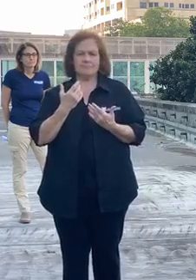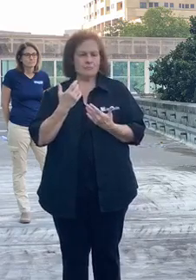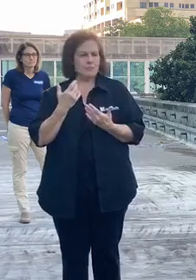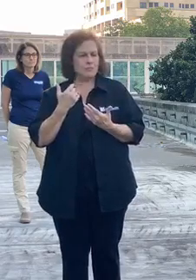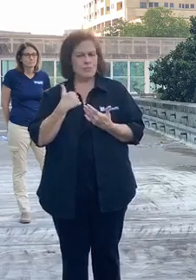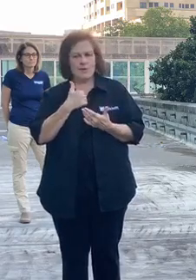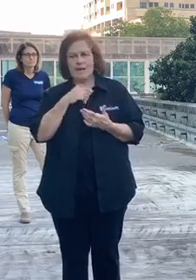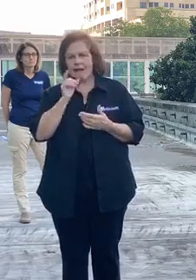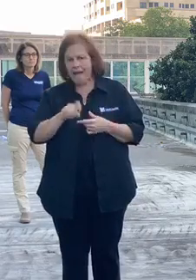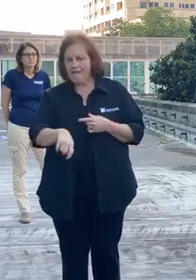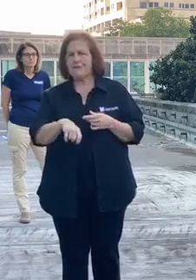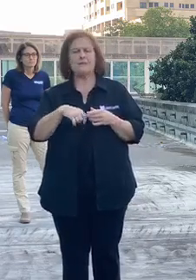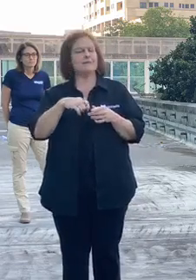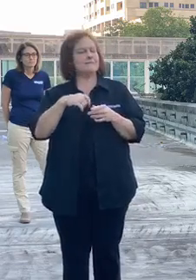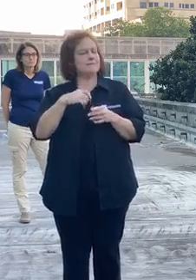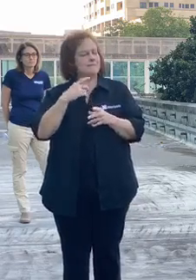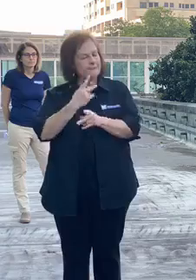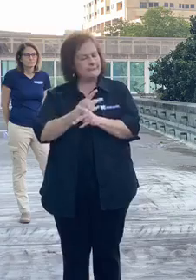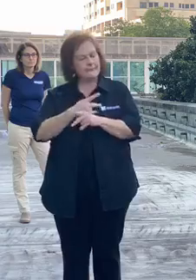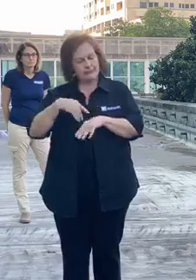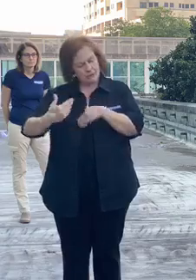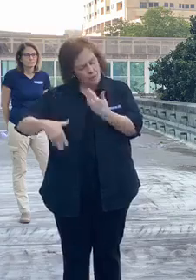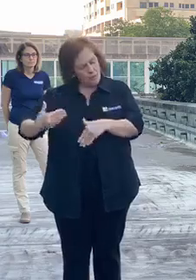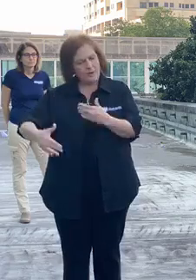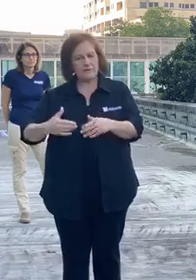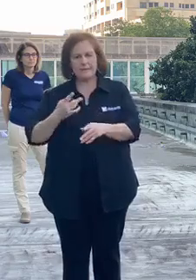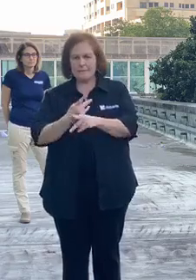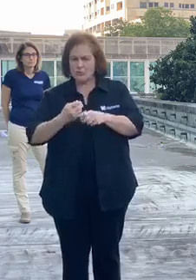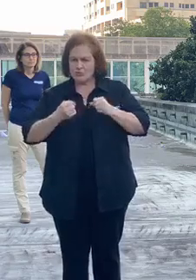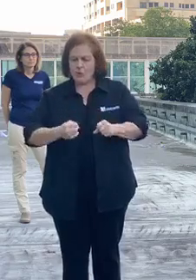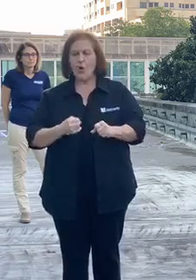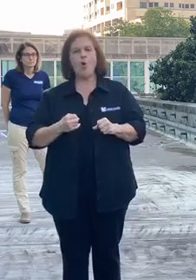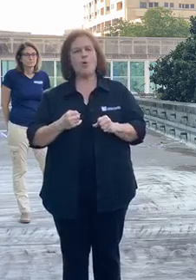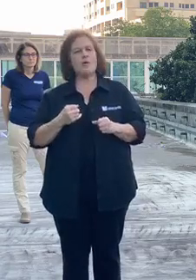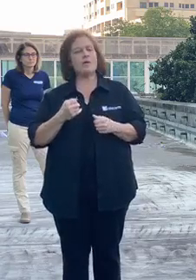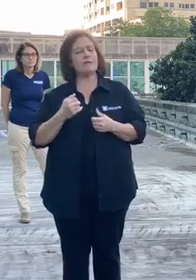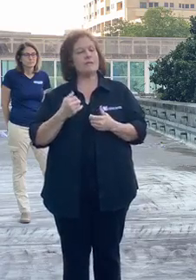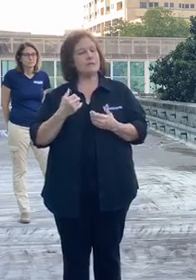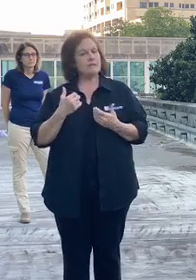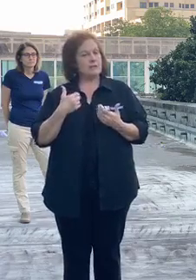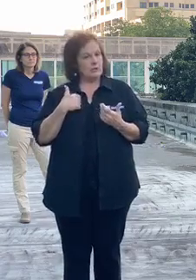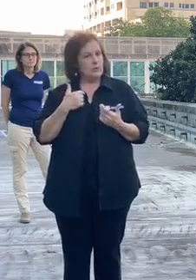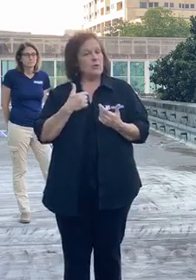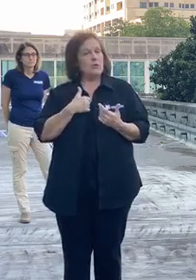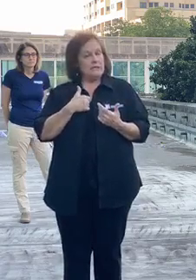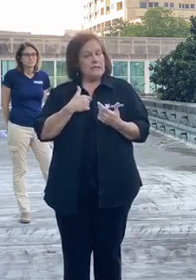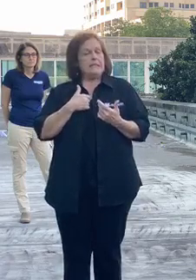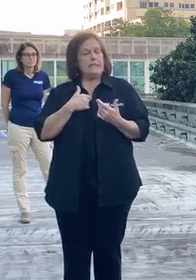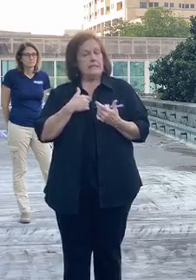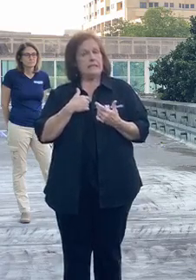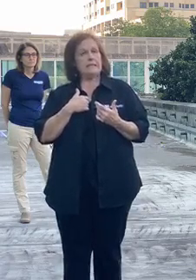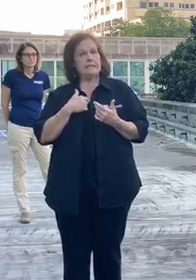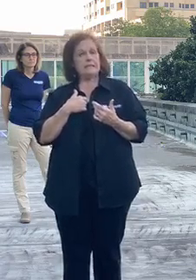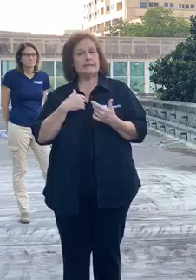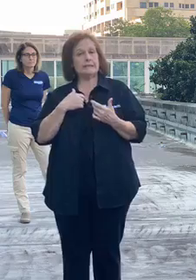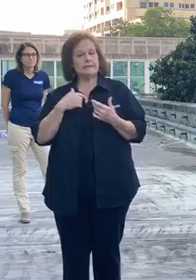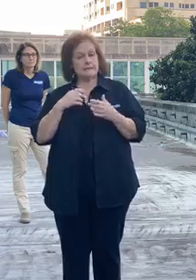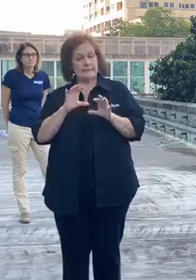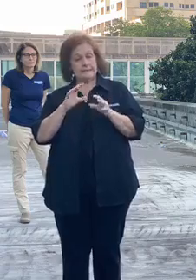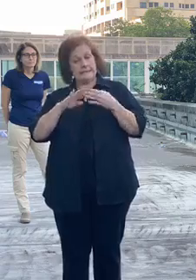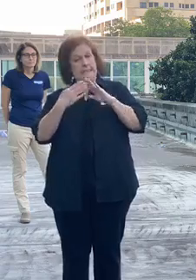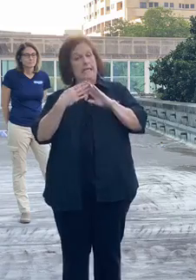We have to continue to do this and stay strong. There's been some optimistic talk lately, and we're a nation and a city of